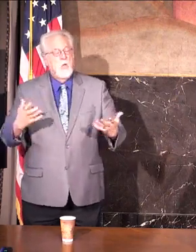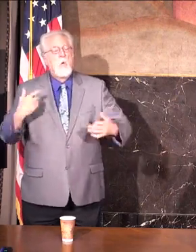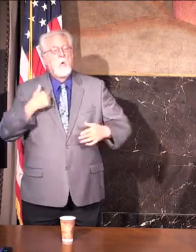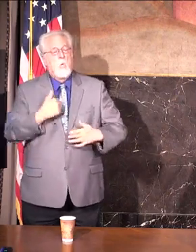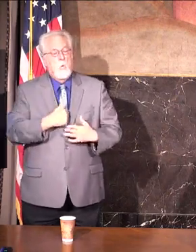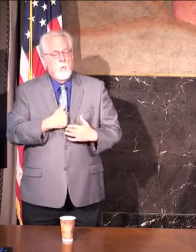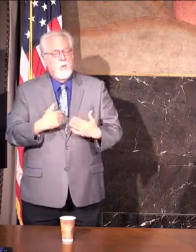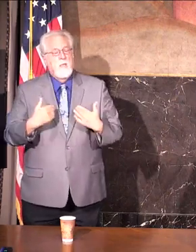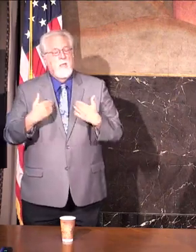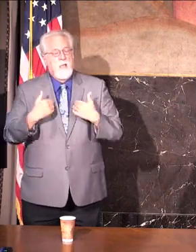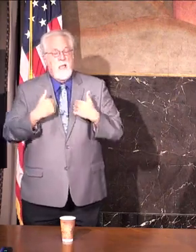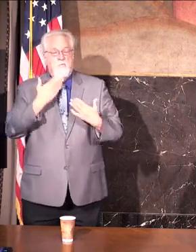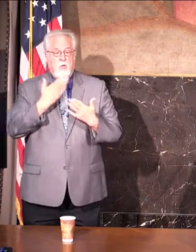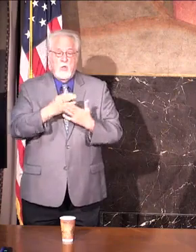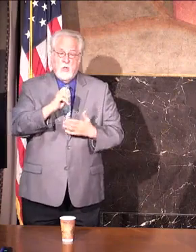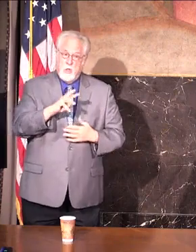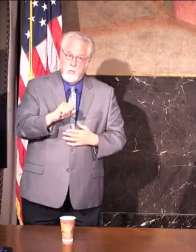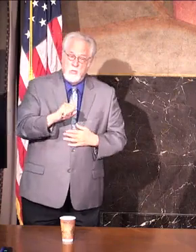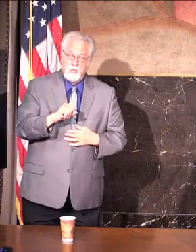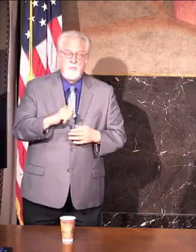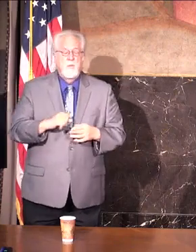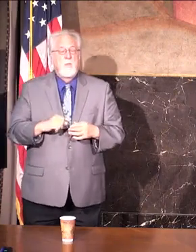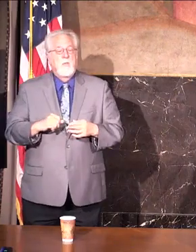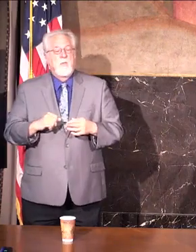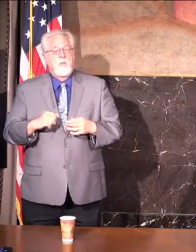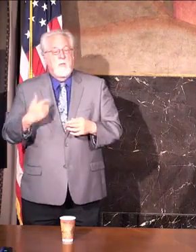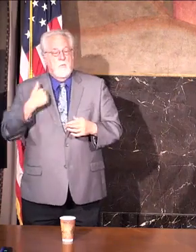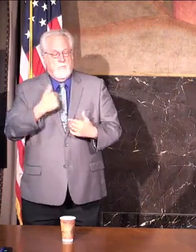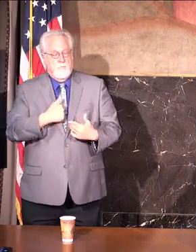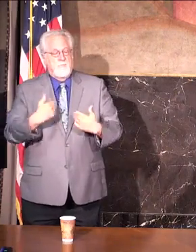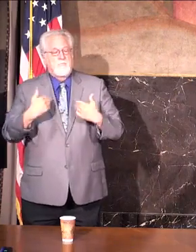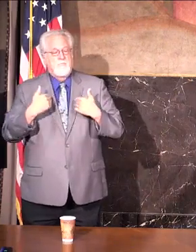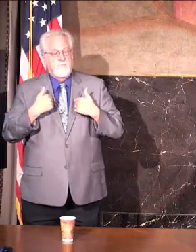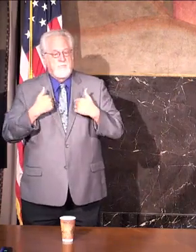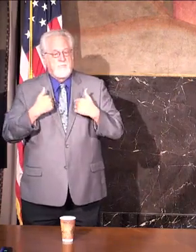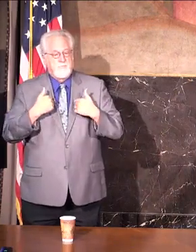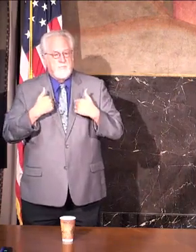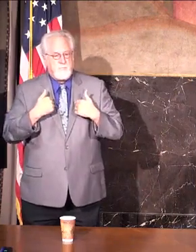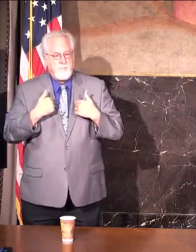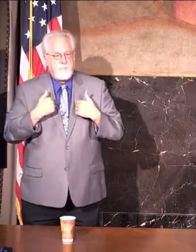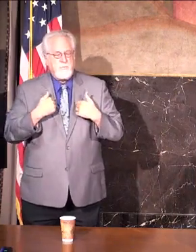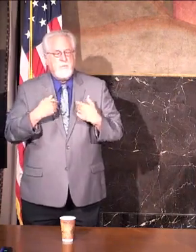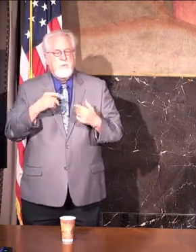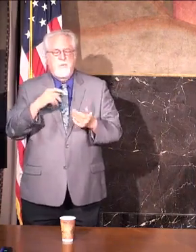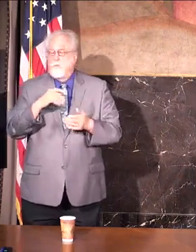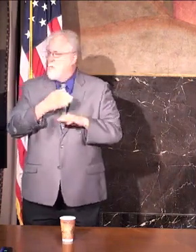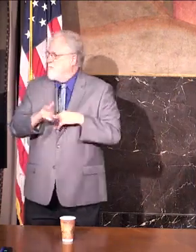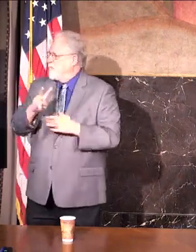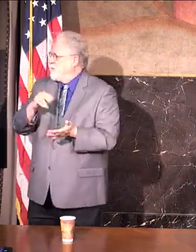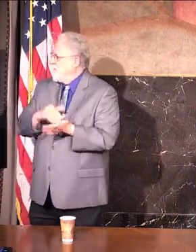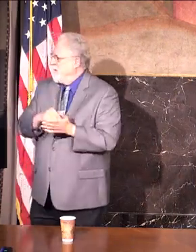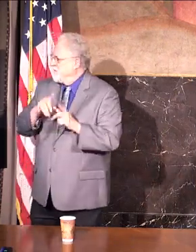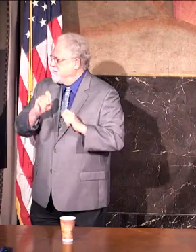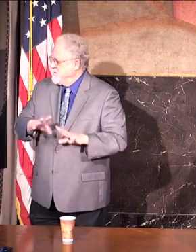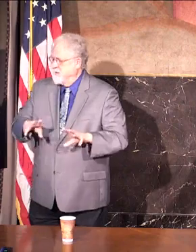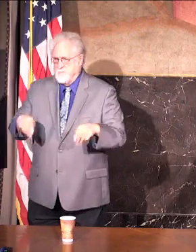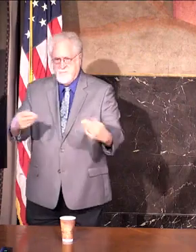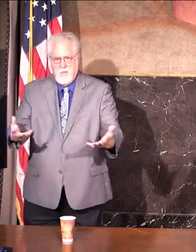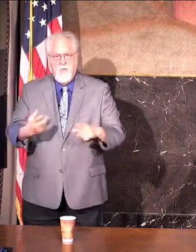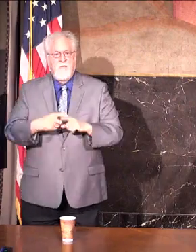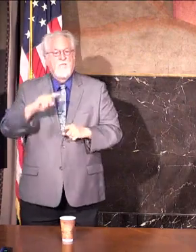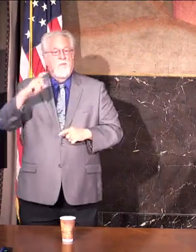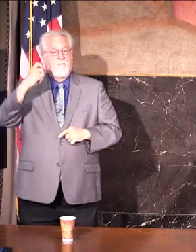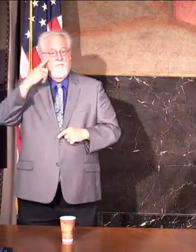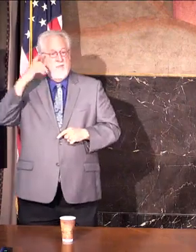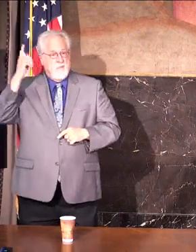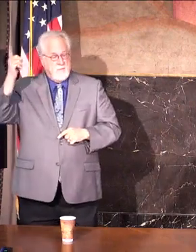we've got some good news on that, that we have 60,000 tests that were made available from the federal government